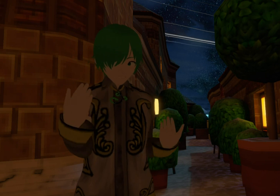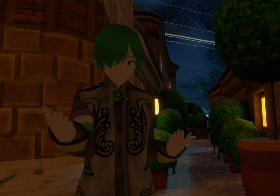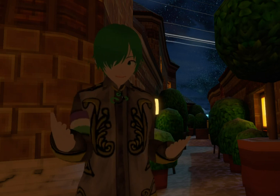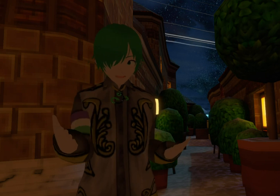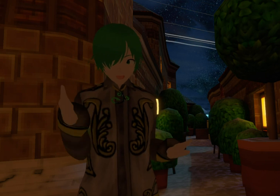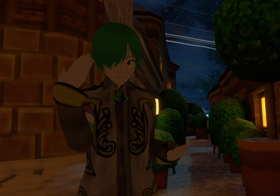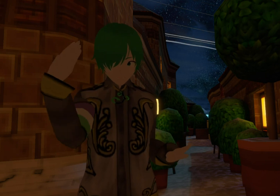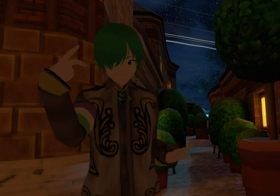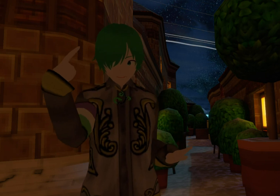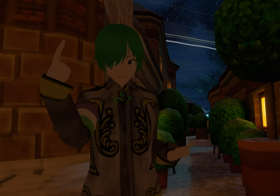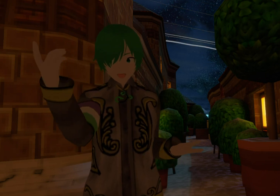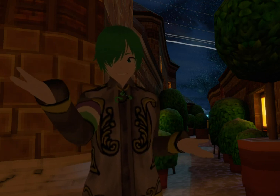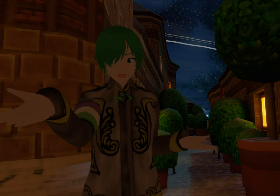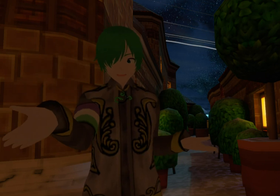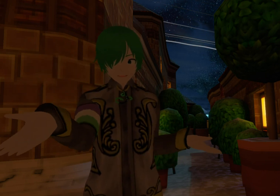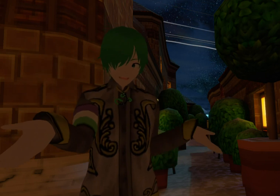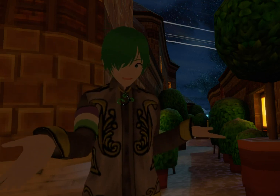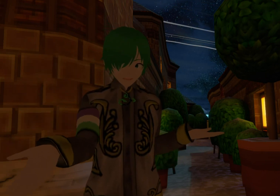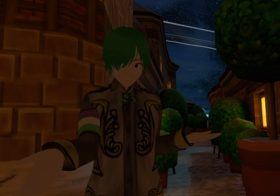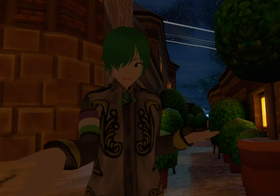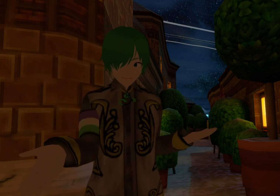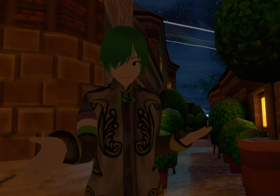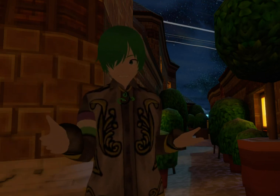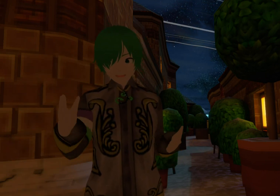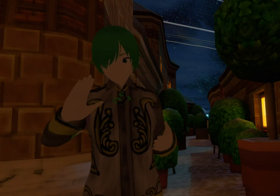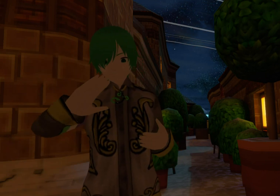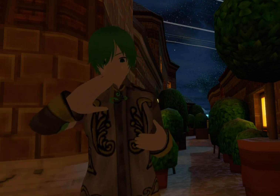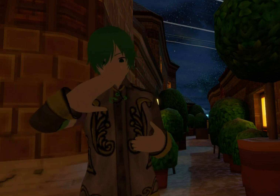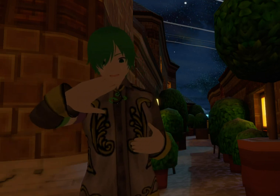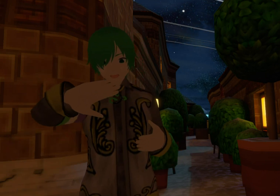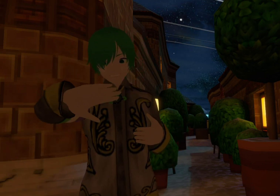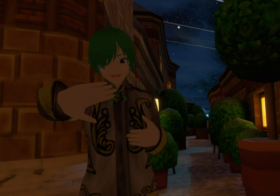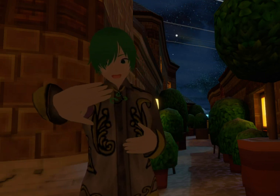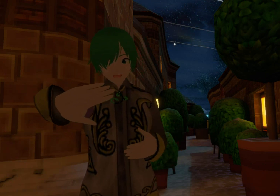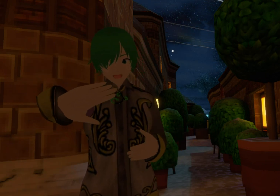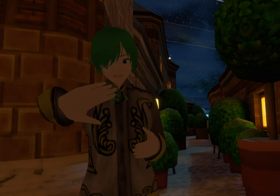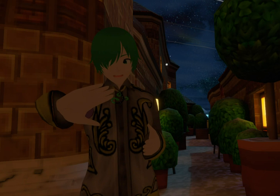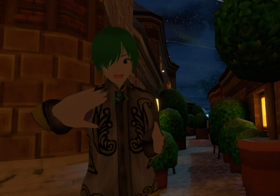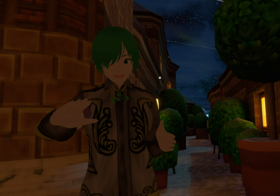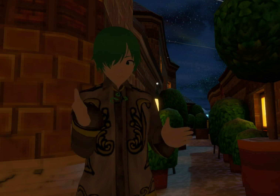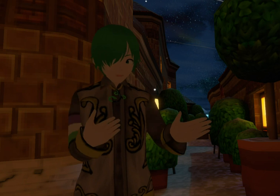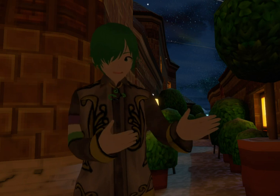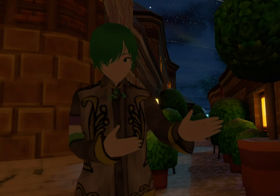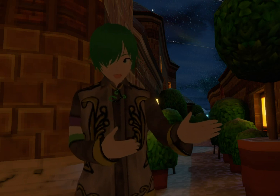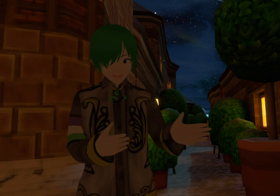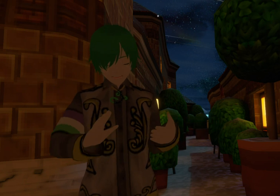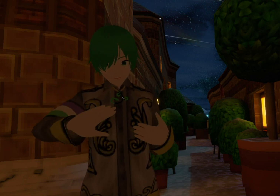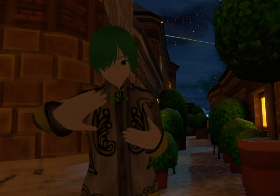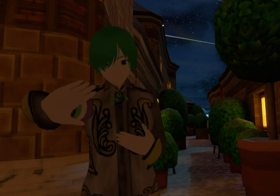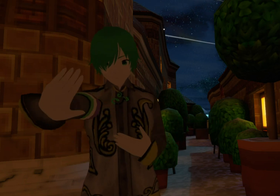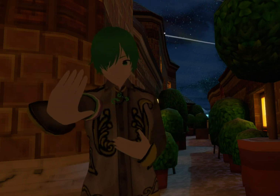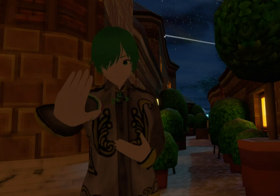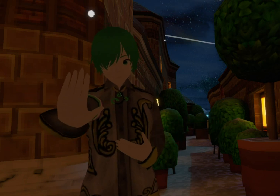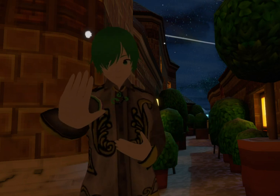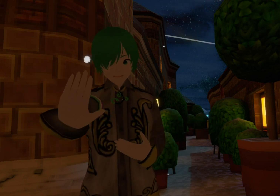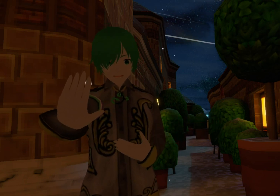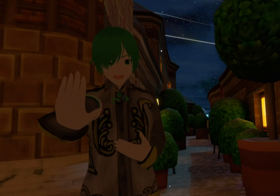maybe that's something else that I would make like as an animation, is I might have like a toggle to